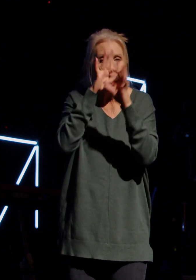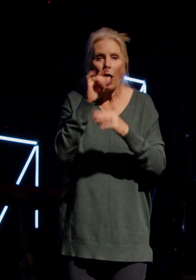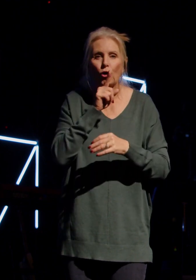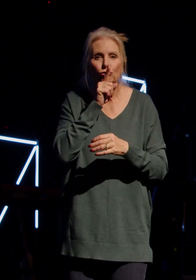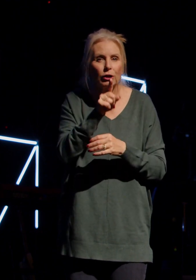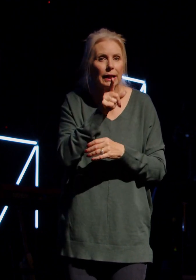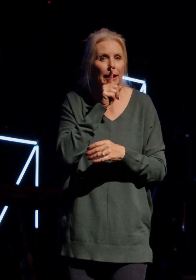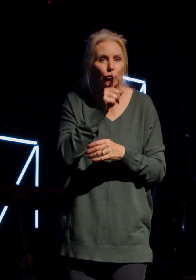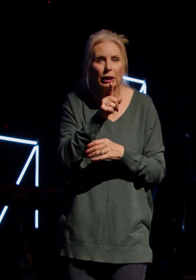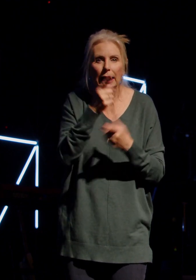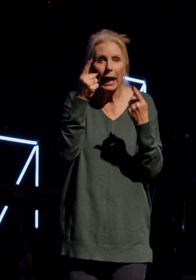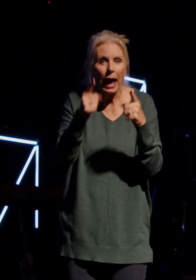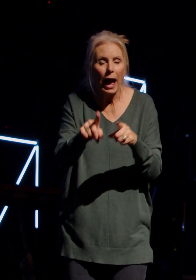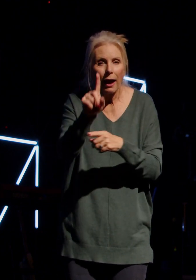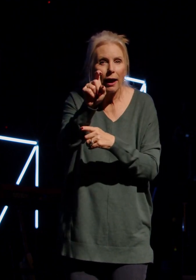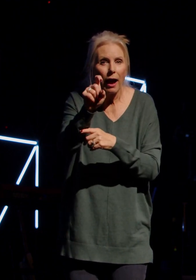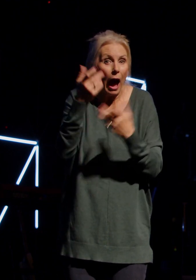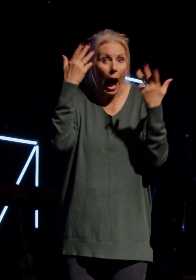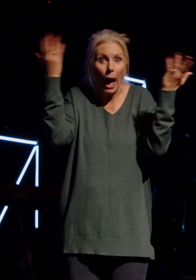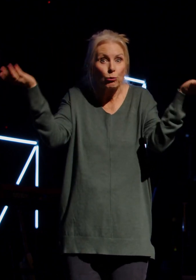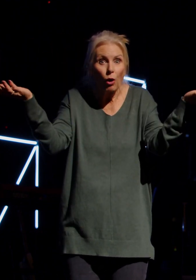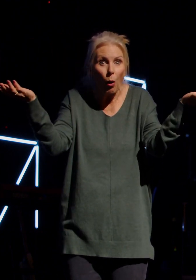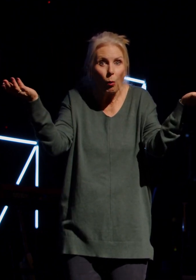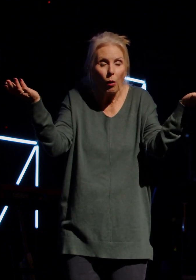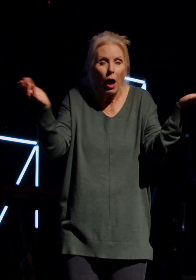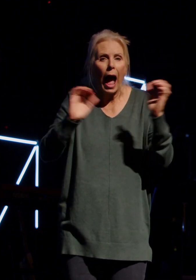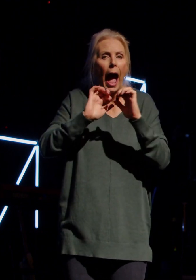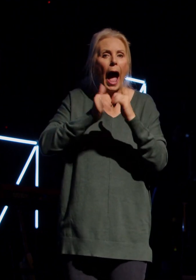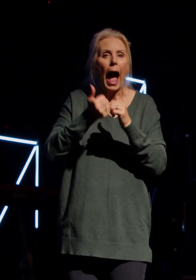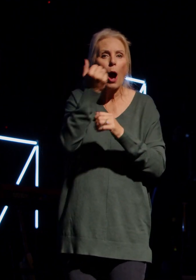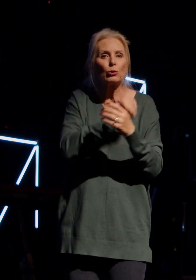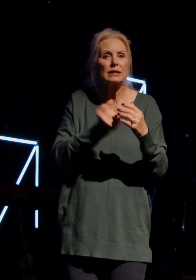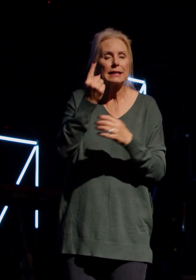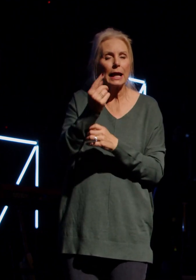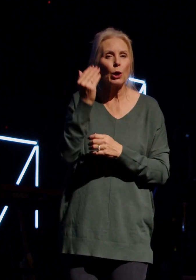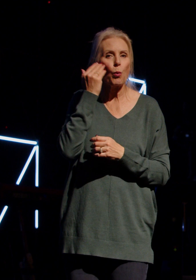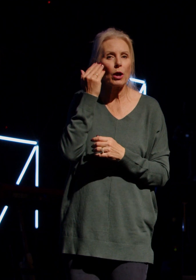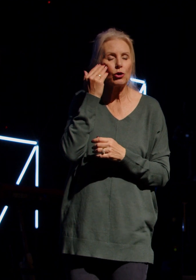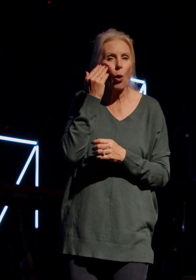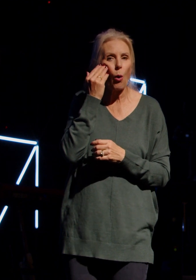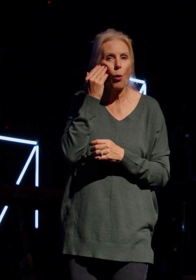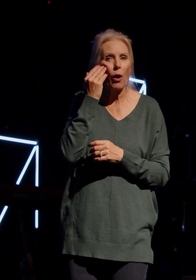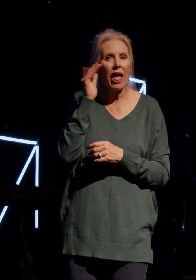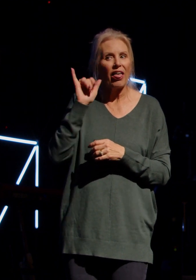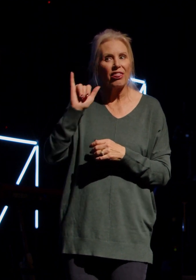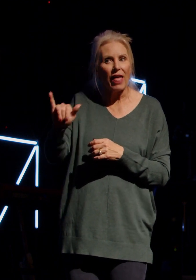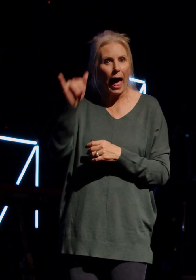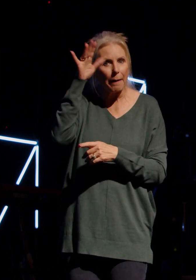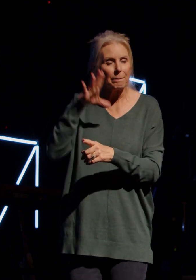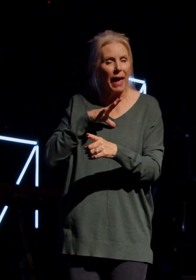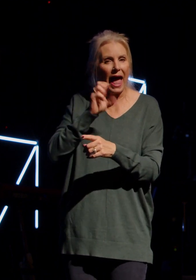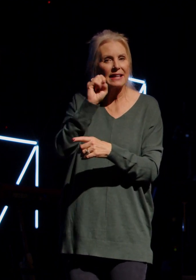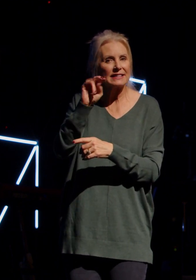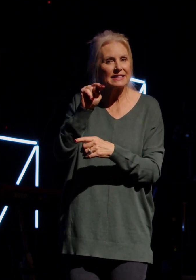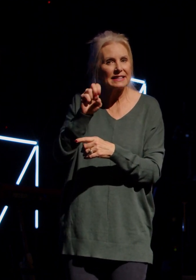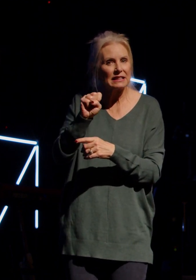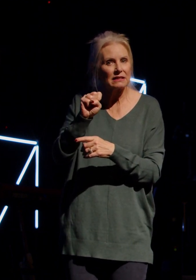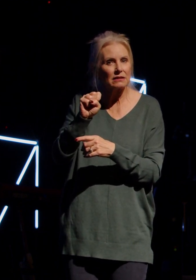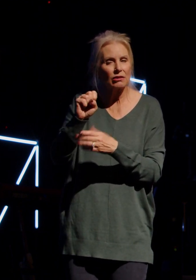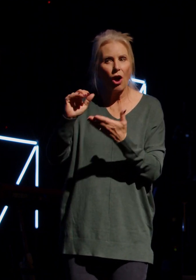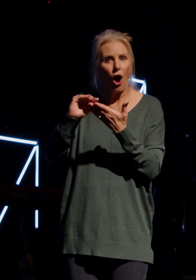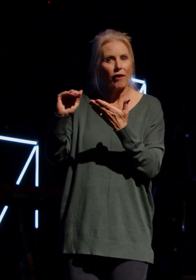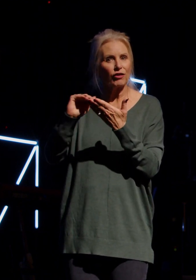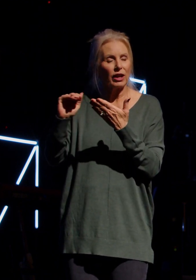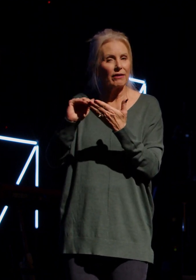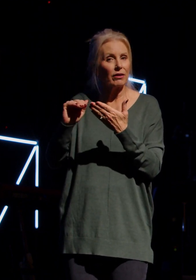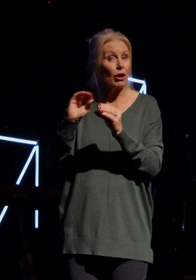I mean, he just said that, but how is anyone supposed to know if that guy's sin is really forgiven? There's no